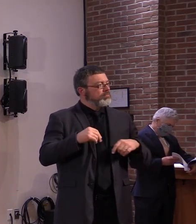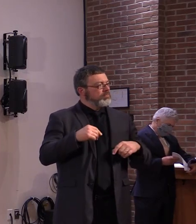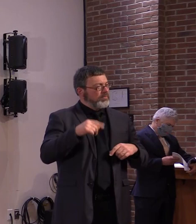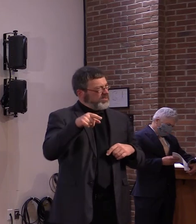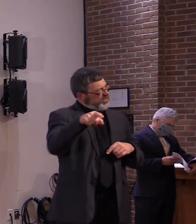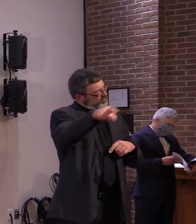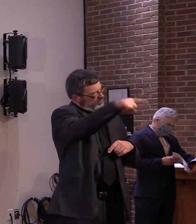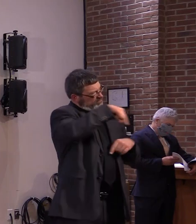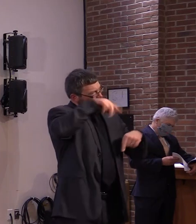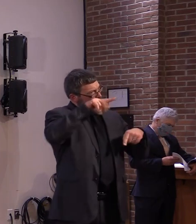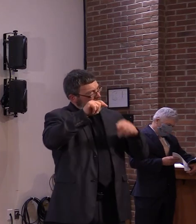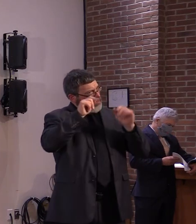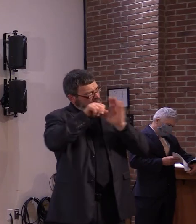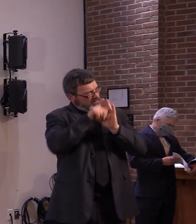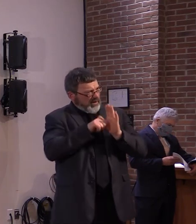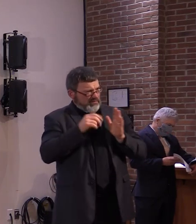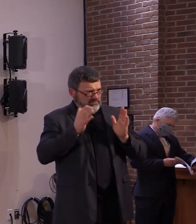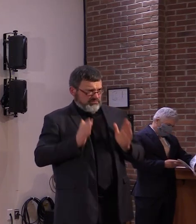protecting Vermonters.